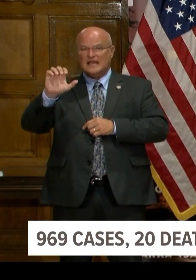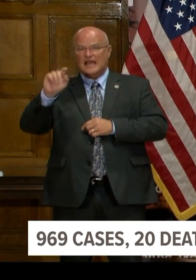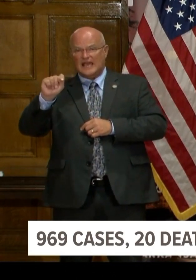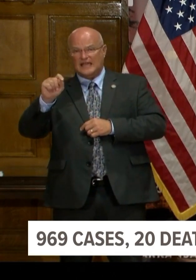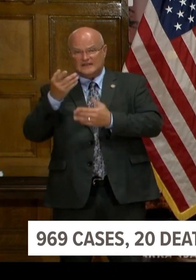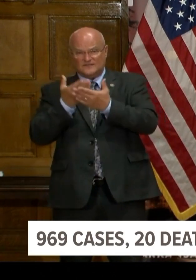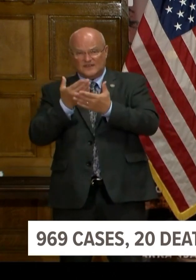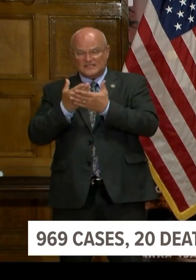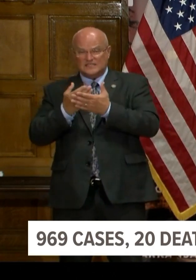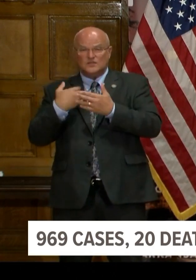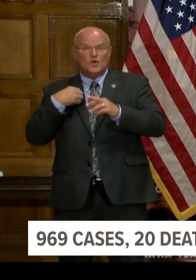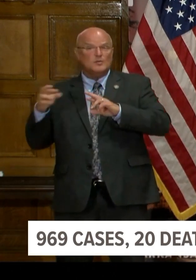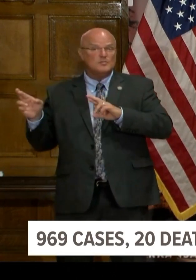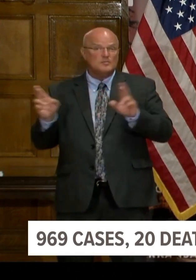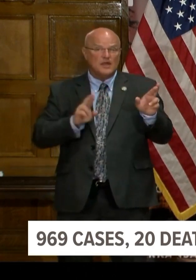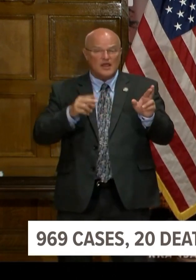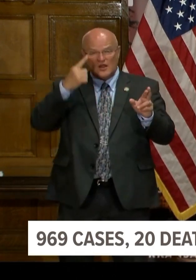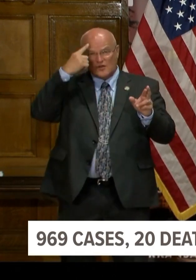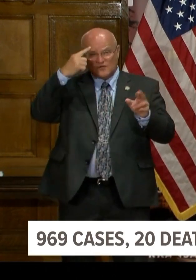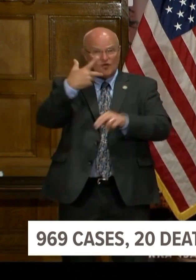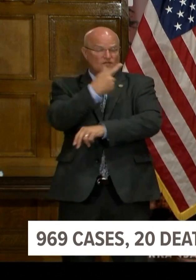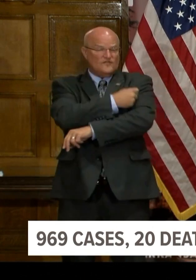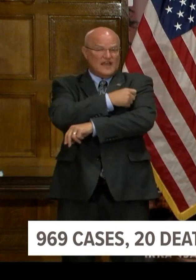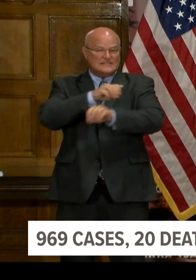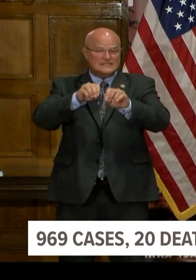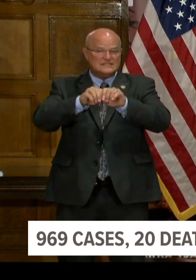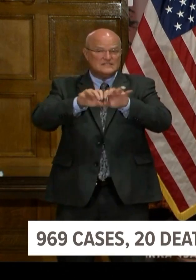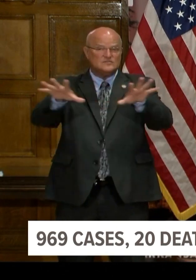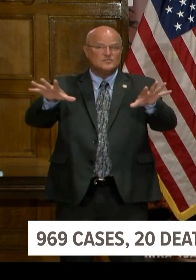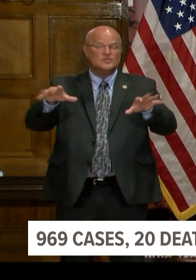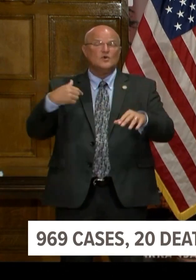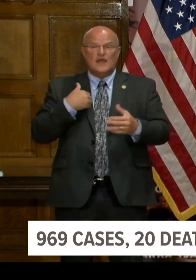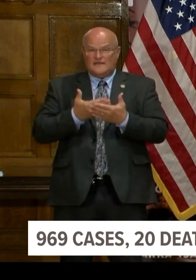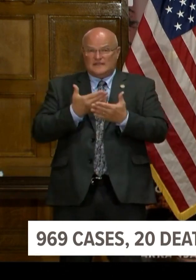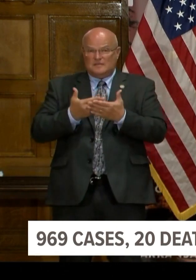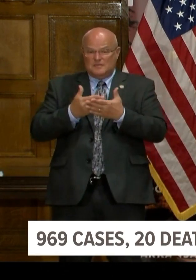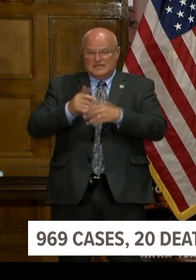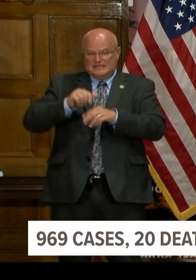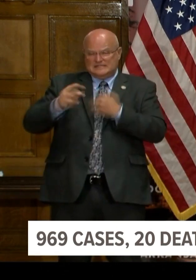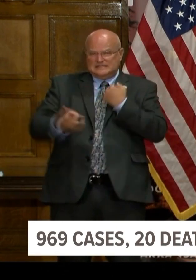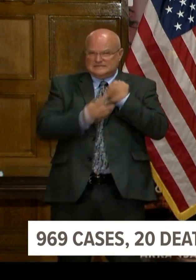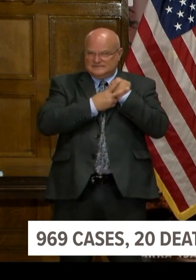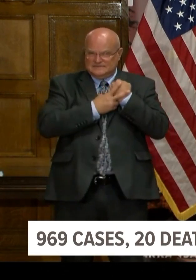be prepared for vaccine distribution. So we have our money set aside